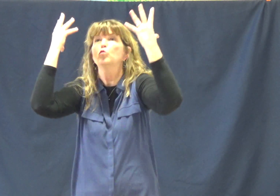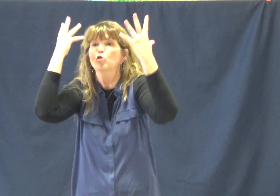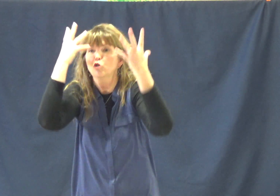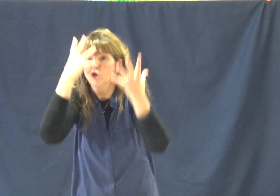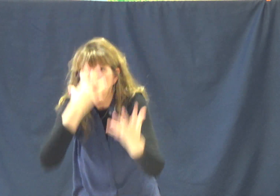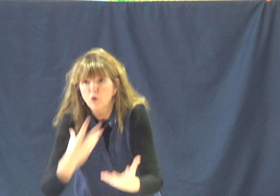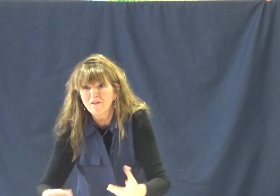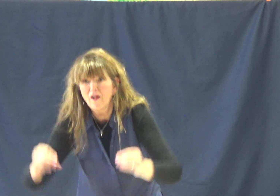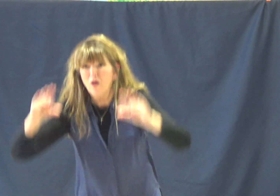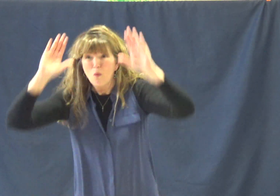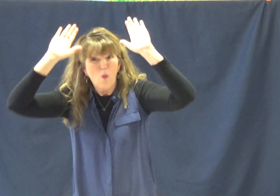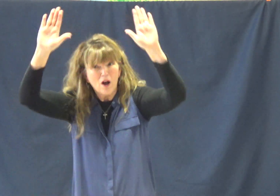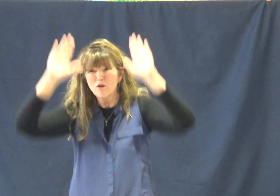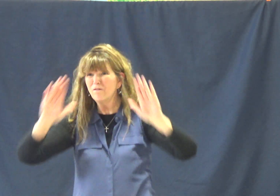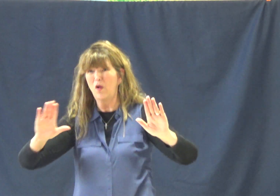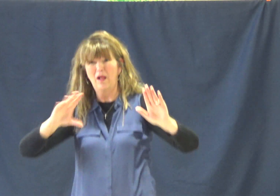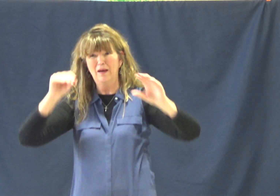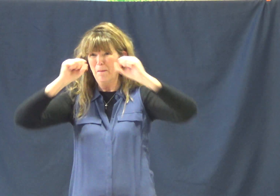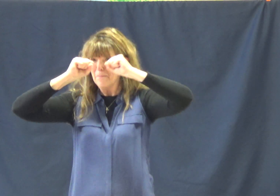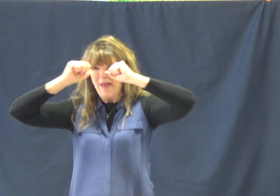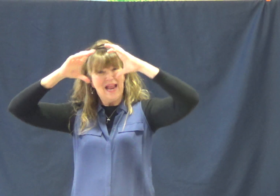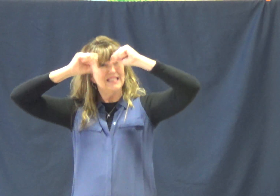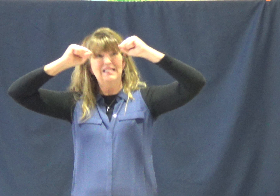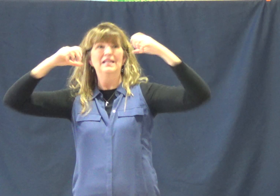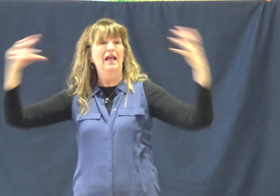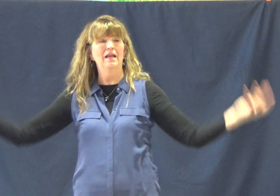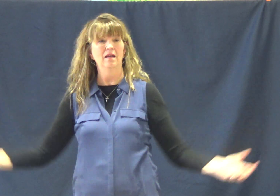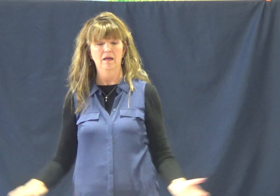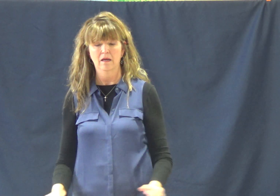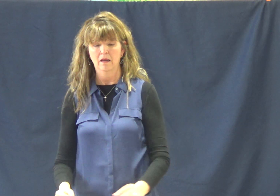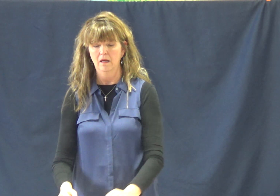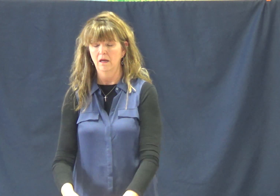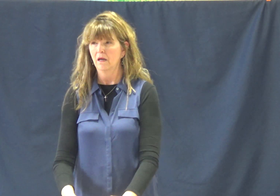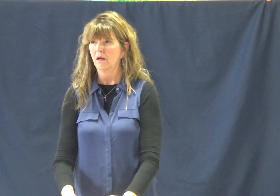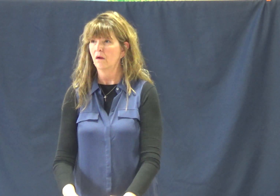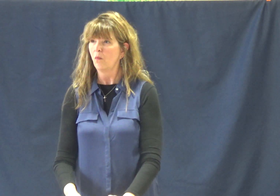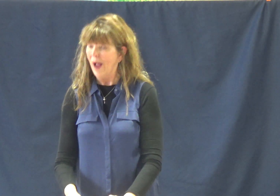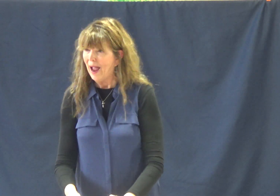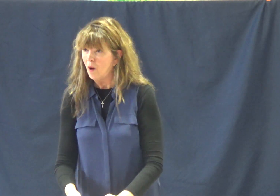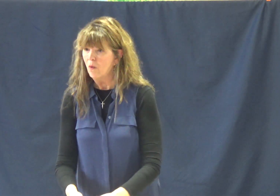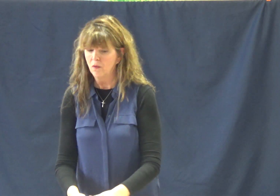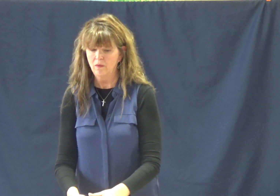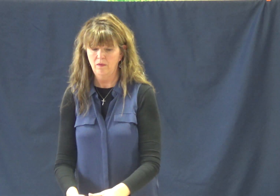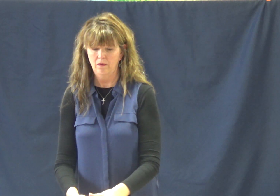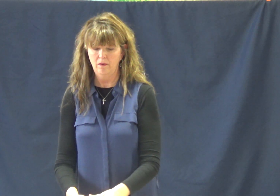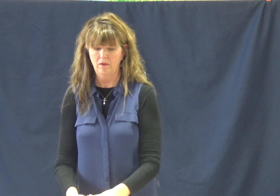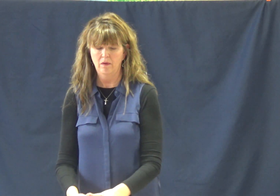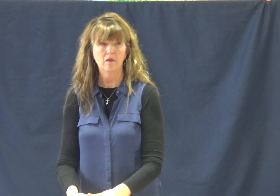it and everything, but then we forget. Life in Christ is beautiful and